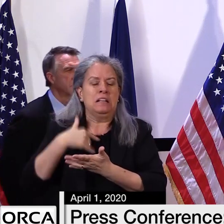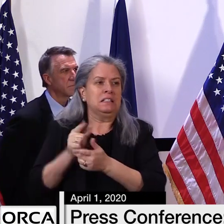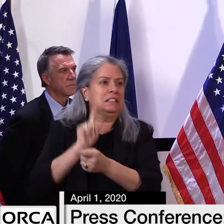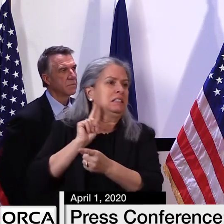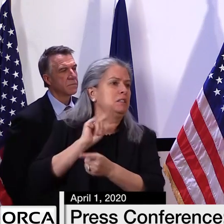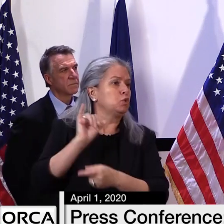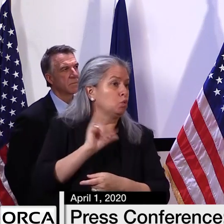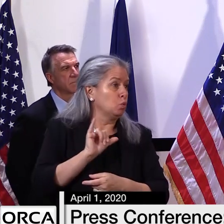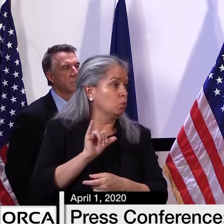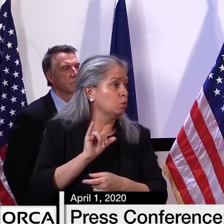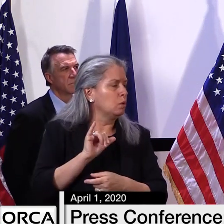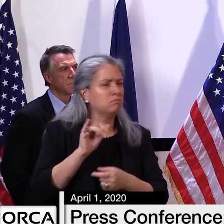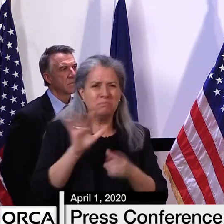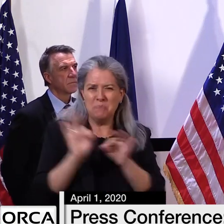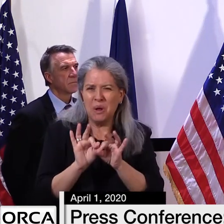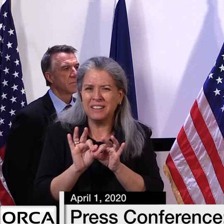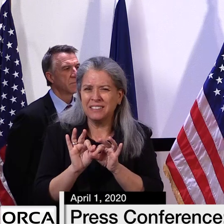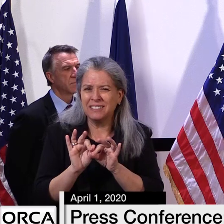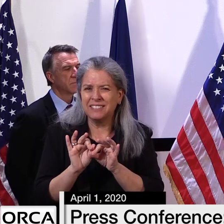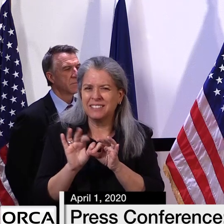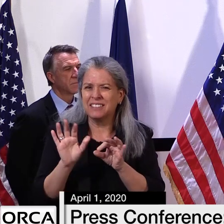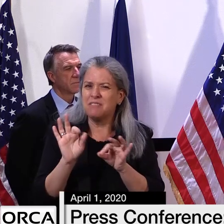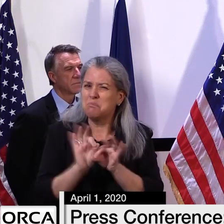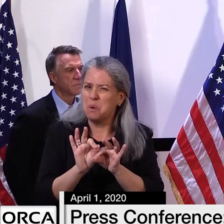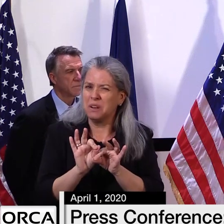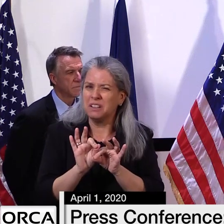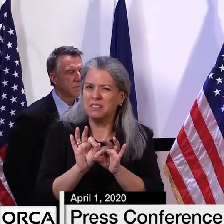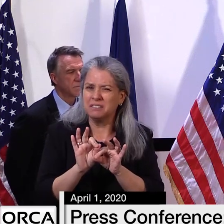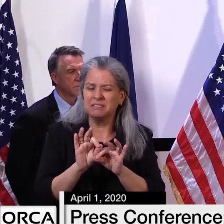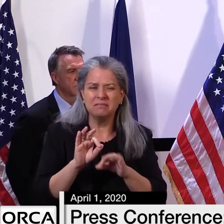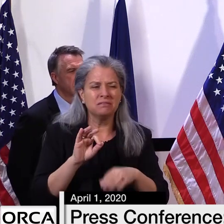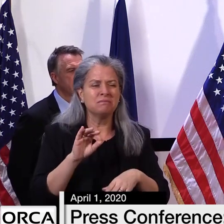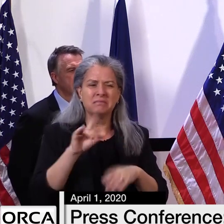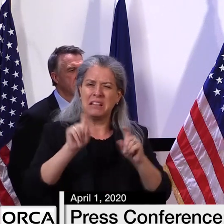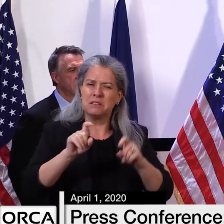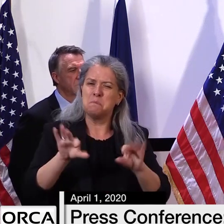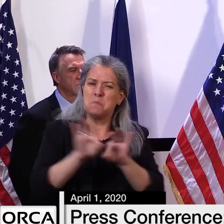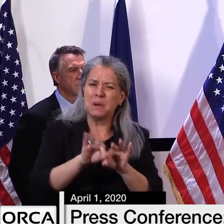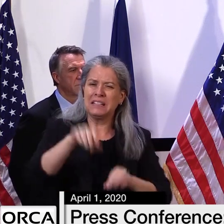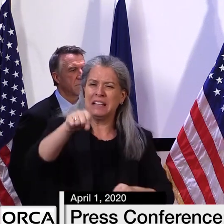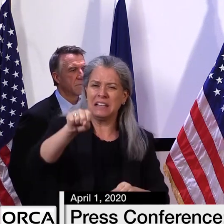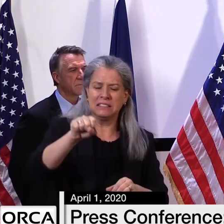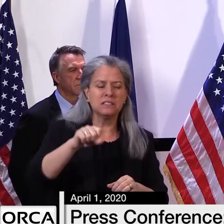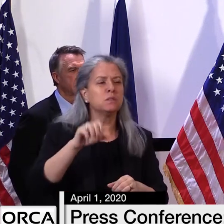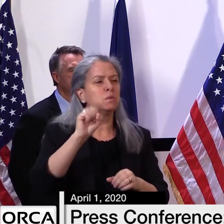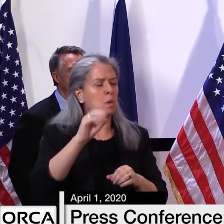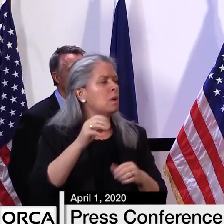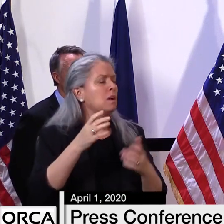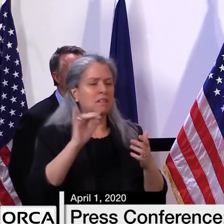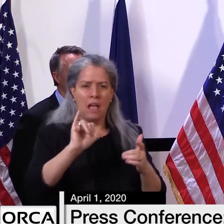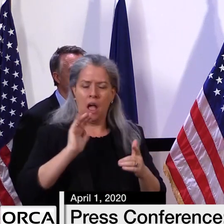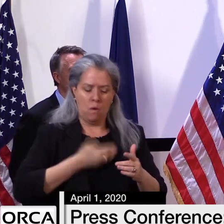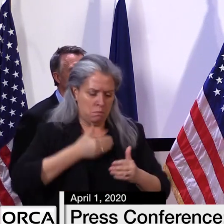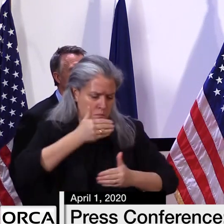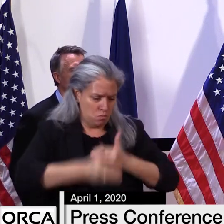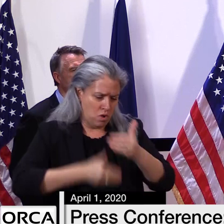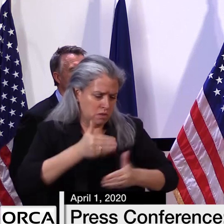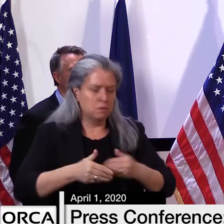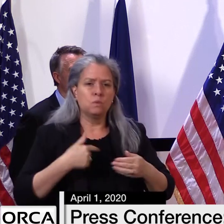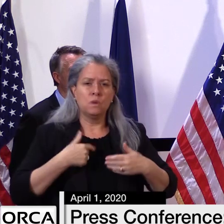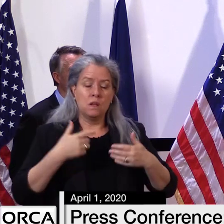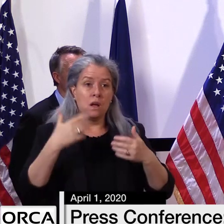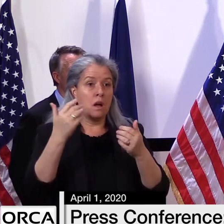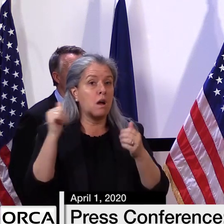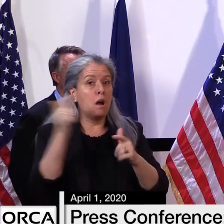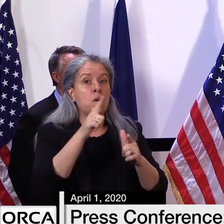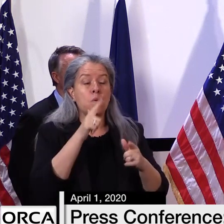And so we can provide some surveillance of the whole population. So we are still making sure that everyone